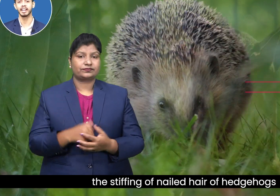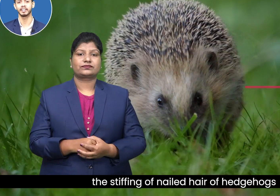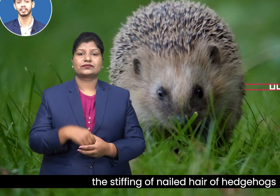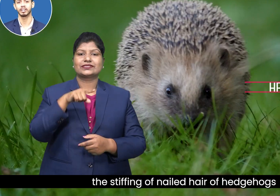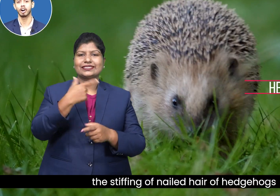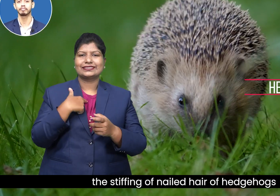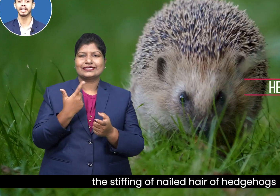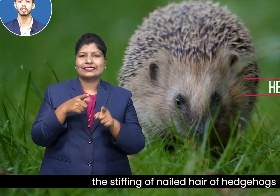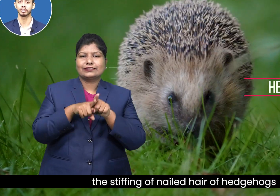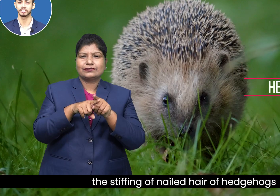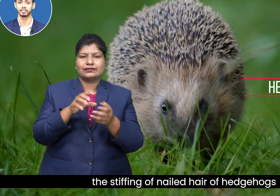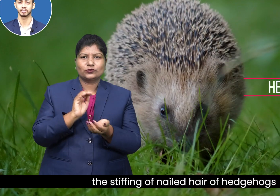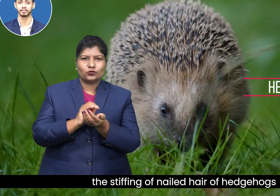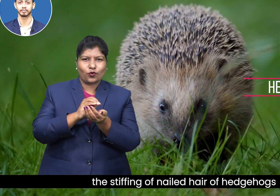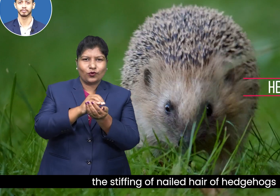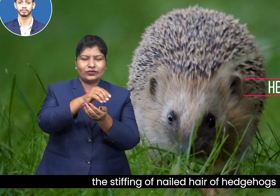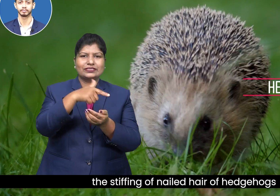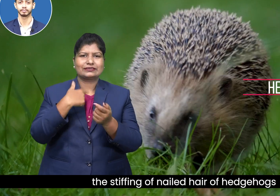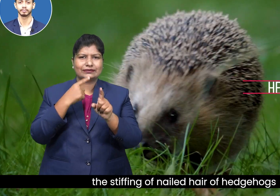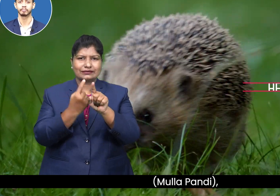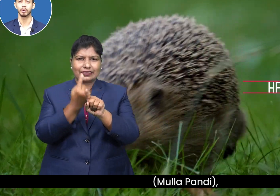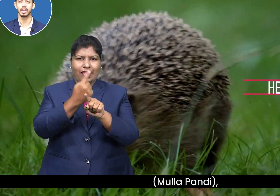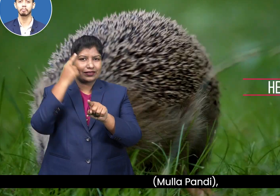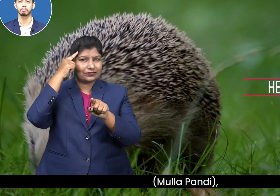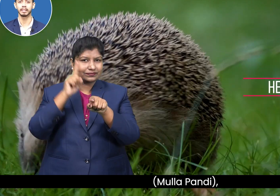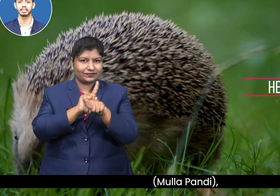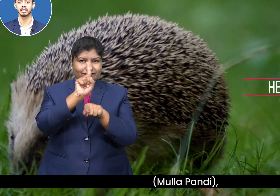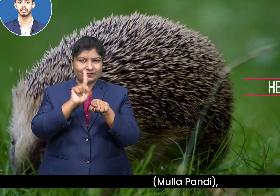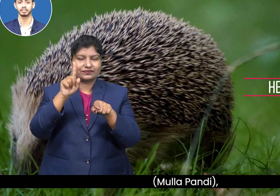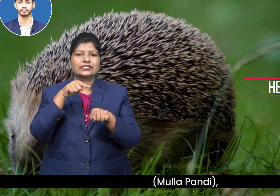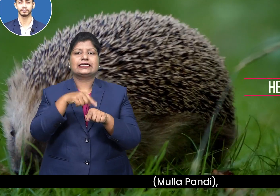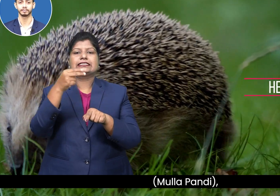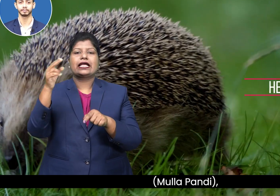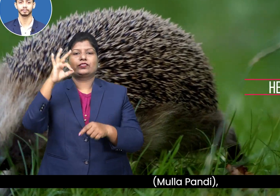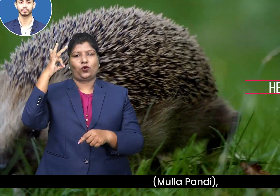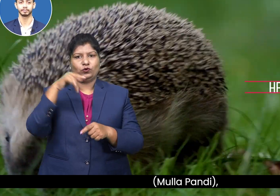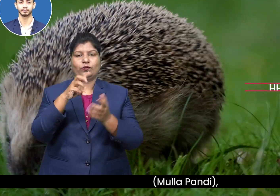nailed hair of hedgehogs, mulla pandi,